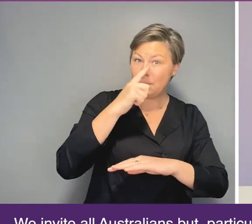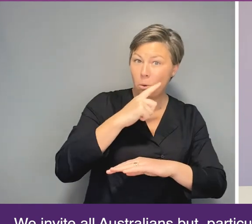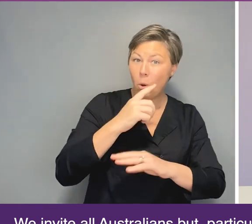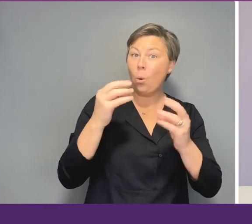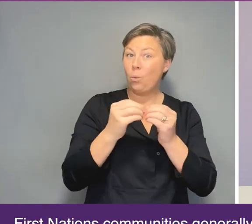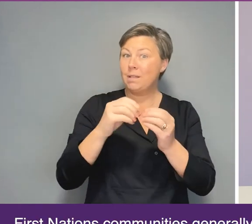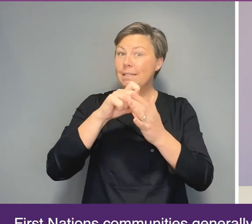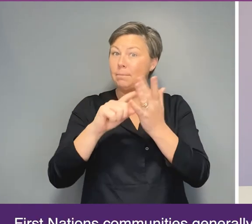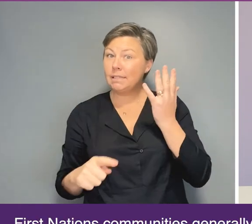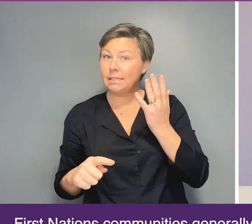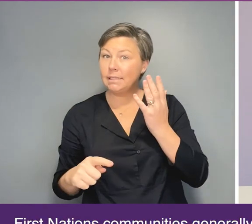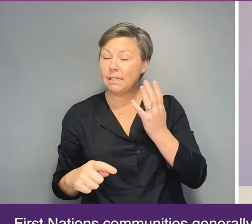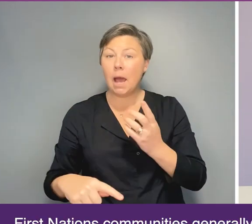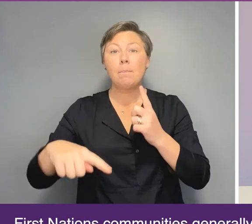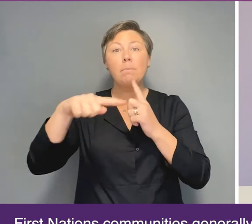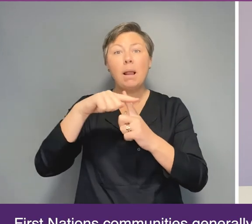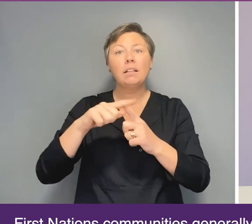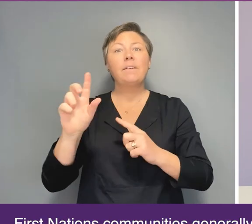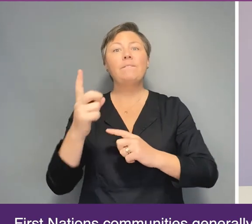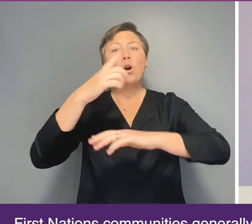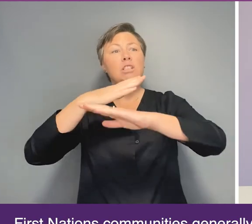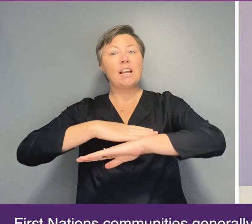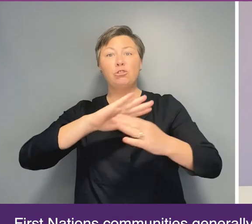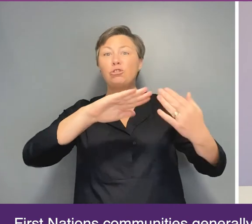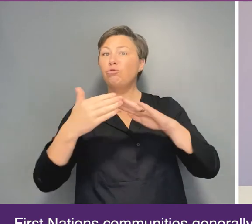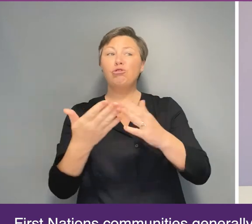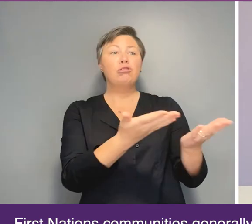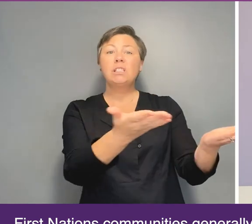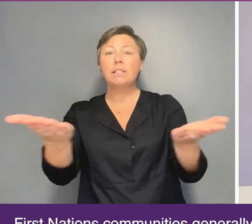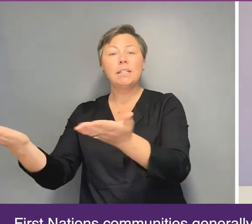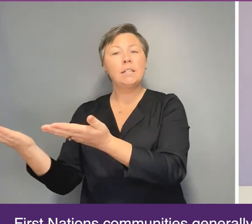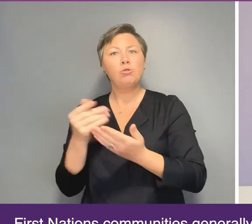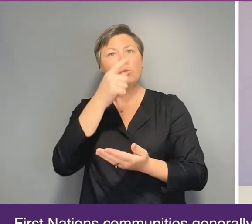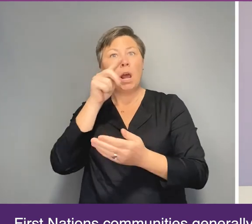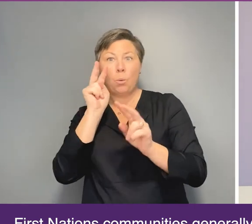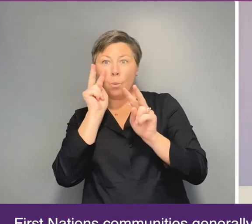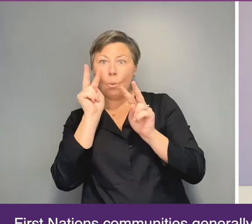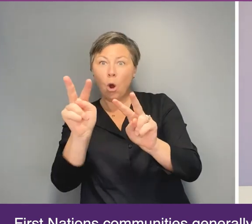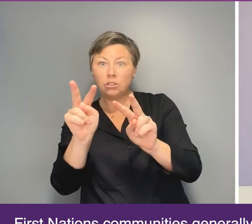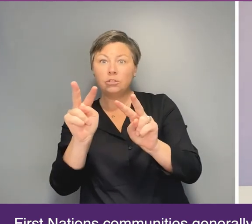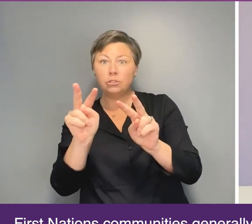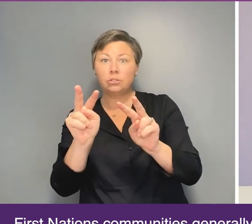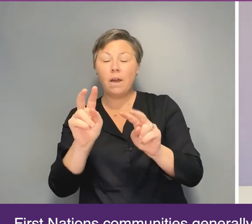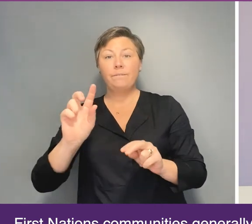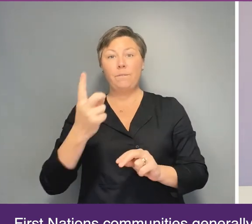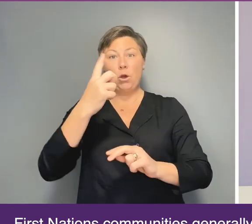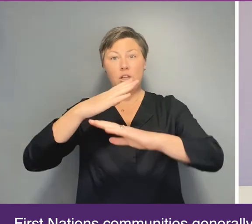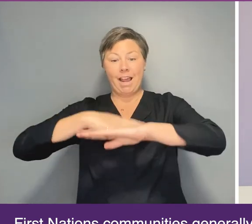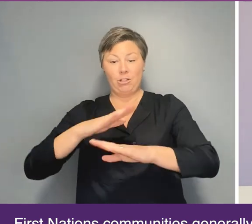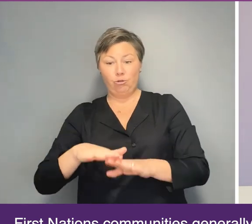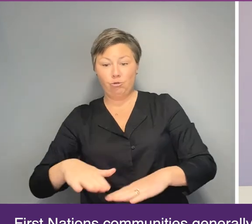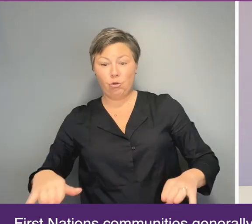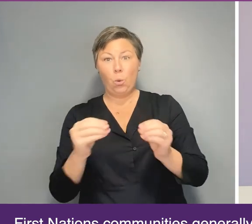and First Nations communities generally, to follow the experiences of First Nations children with disability